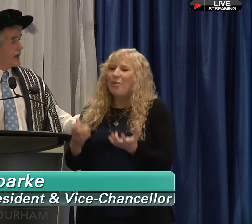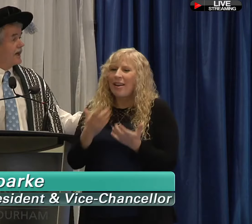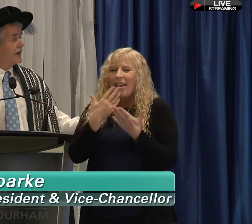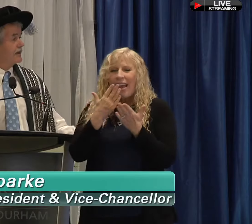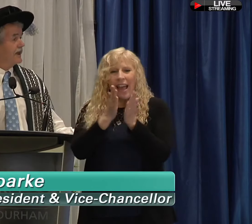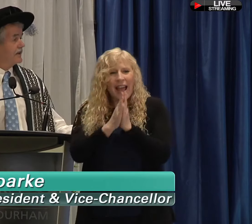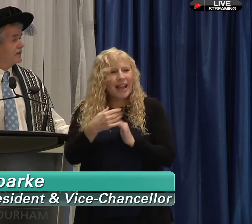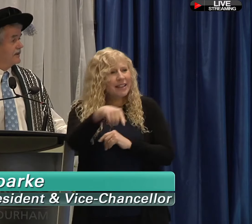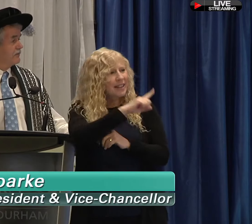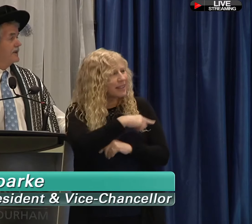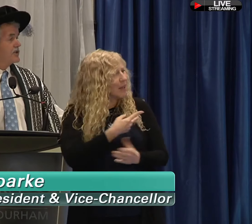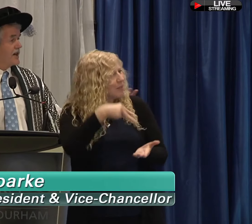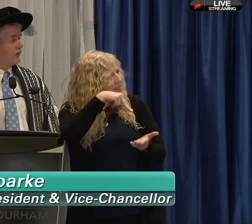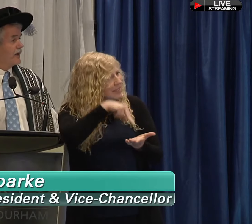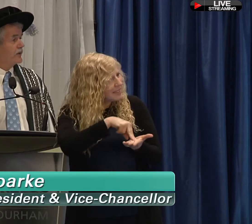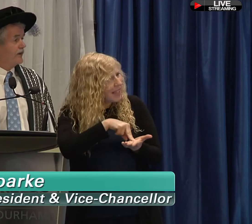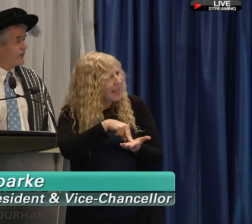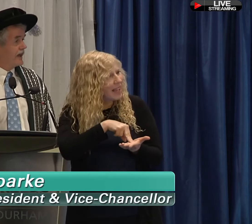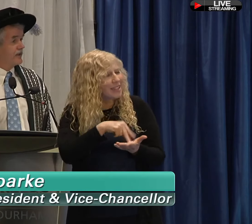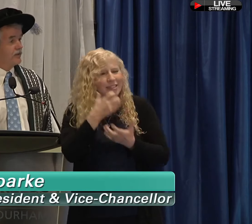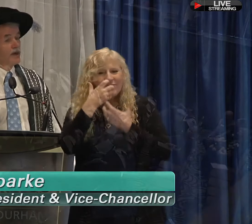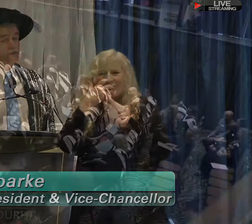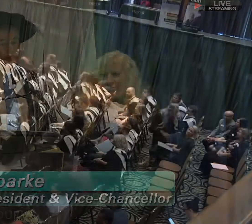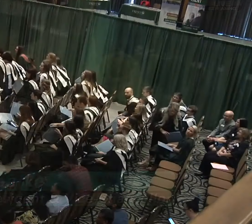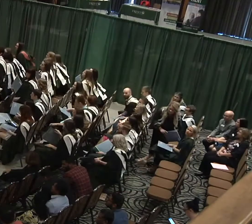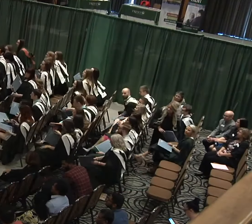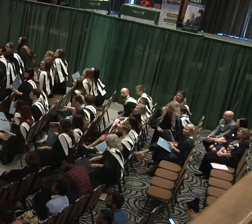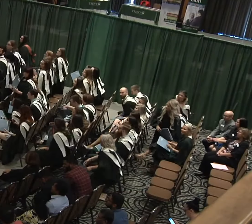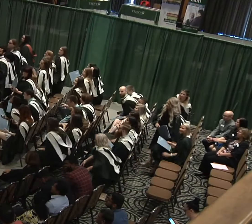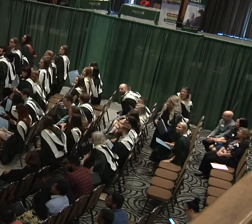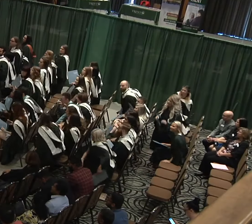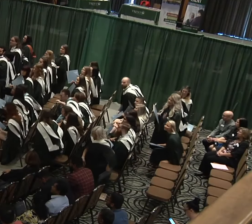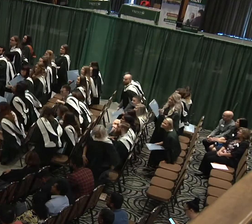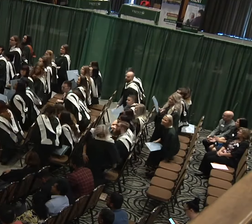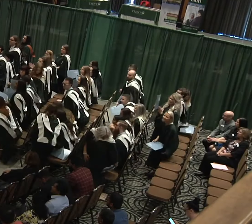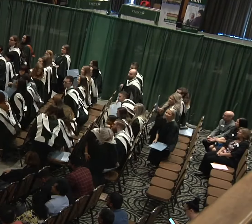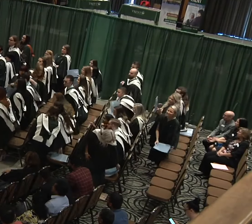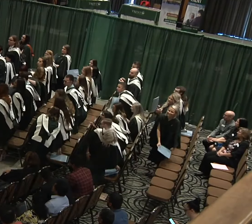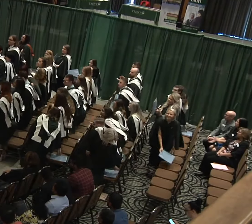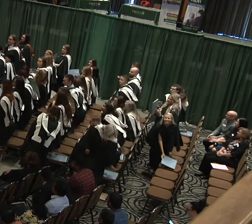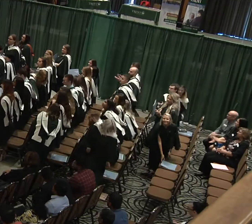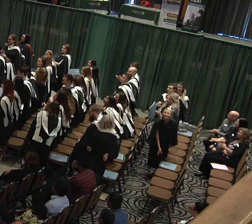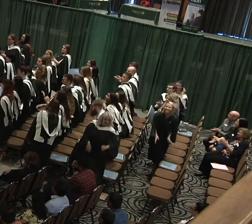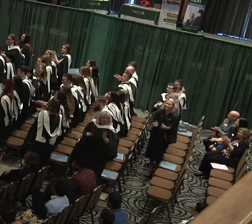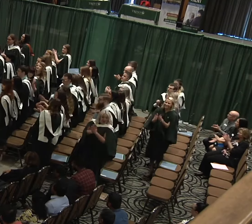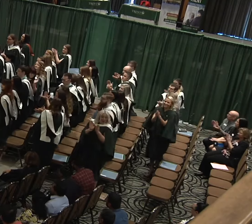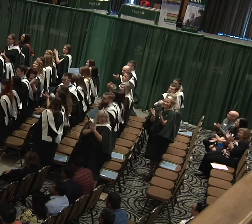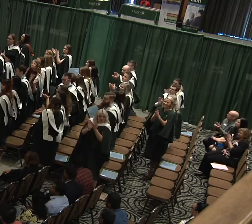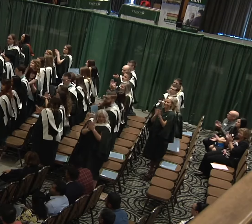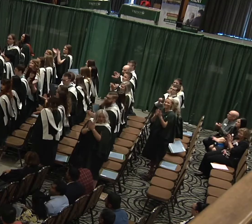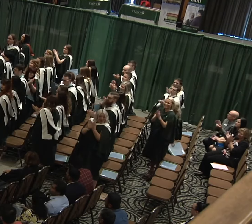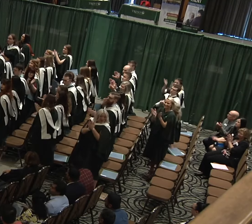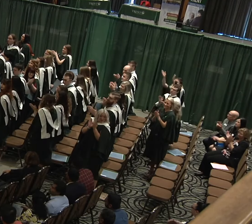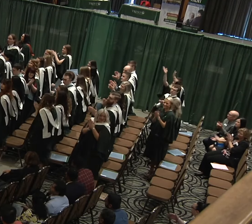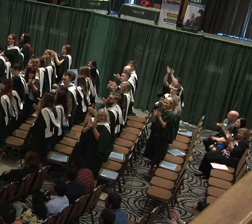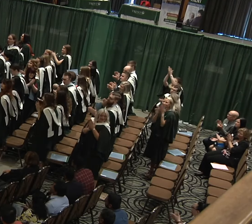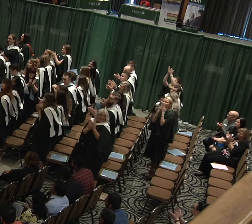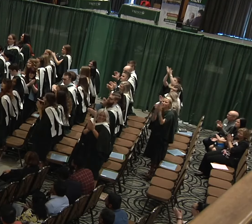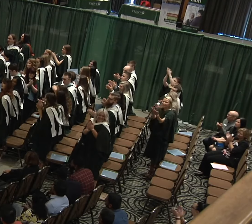to stand and give a big shout out and thank you to your support network that's sitting the rest of them.